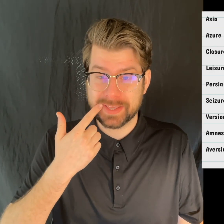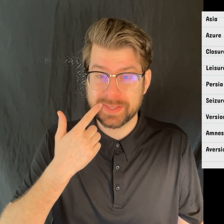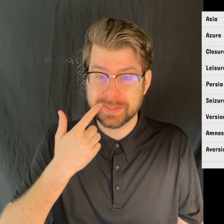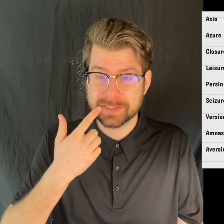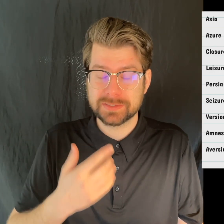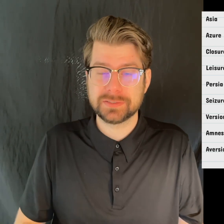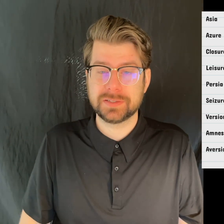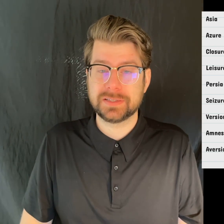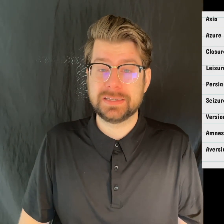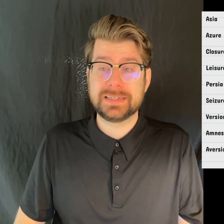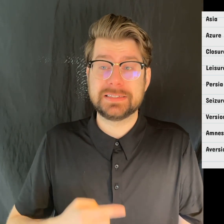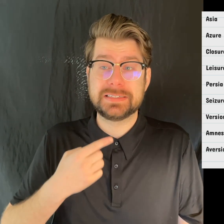casually,